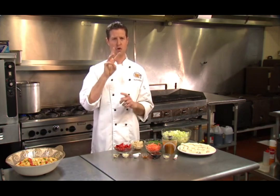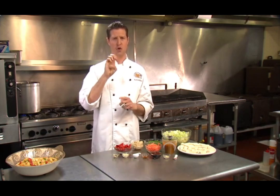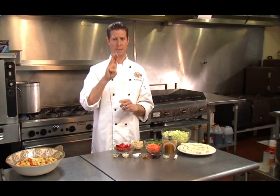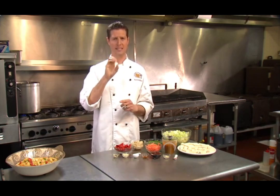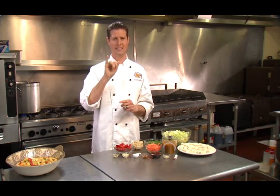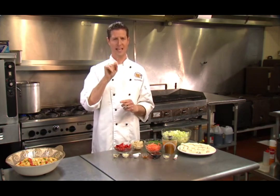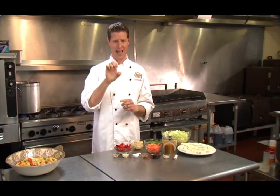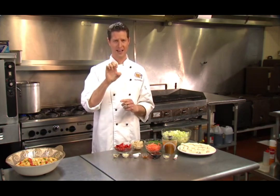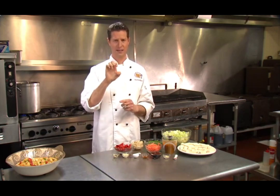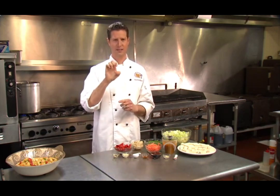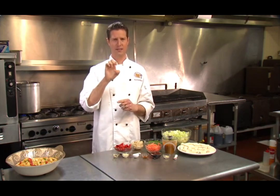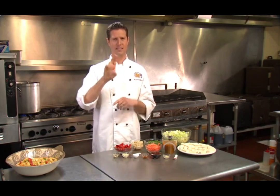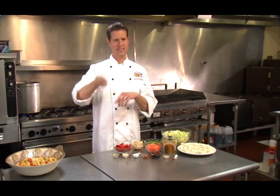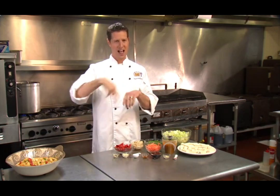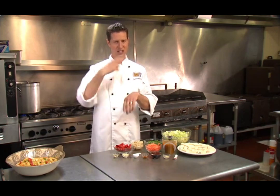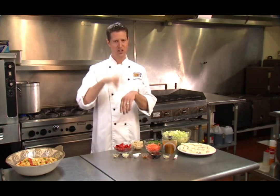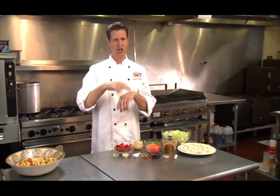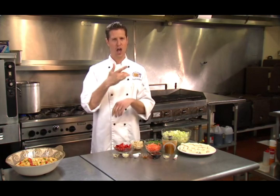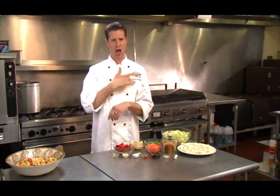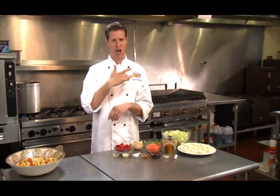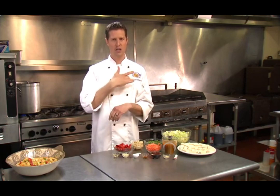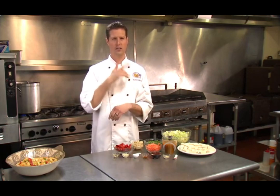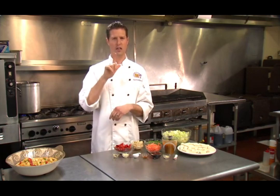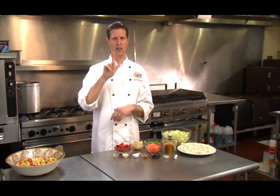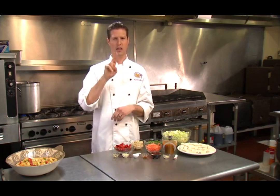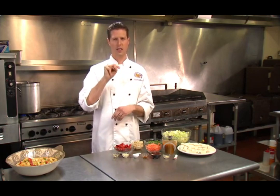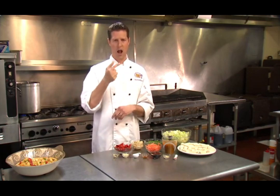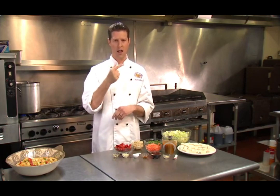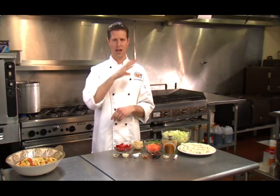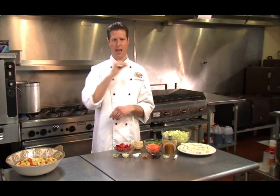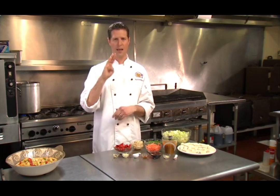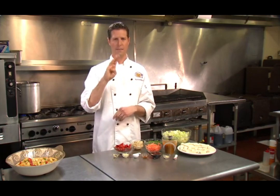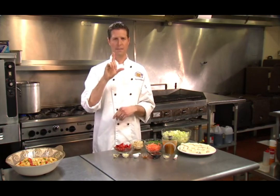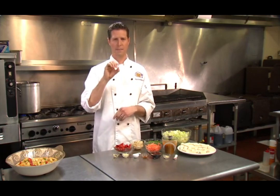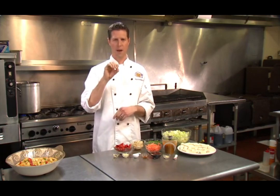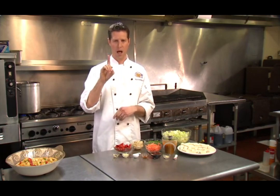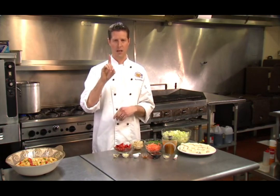from the National Heart, Lung, and Blood Institute website.